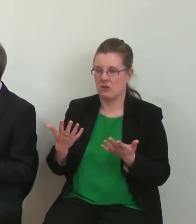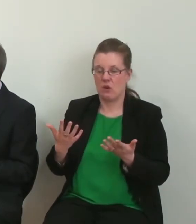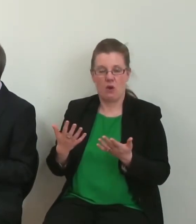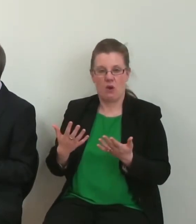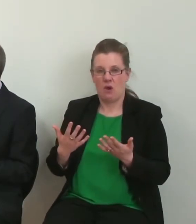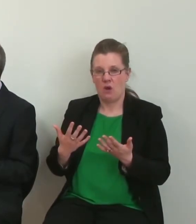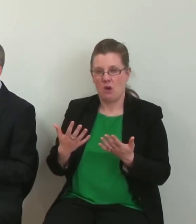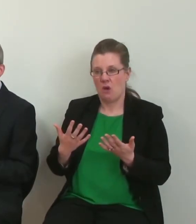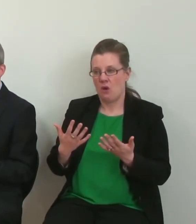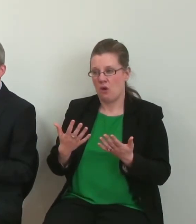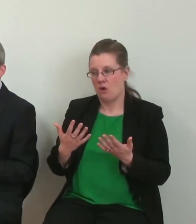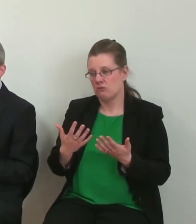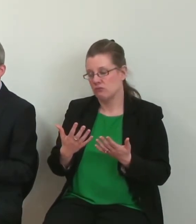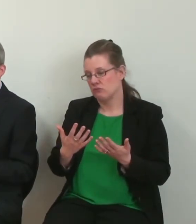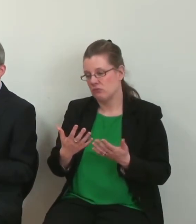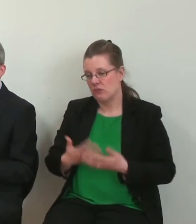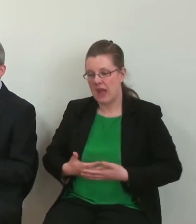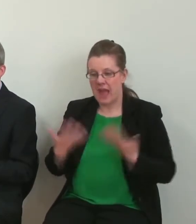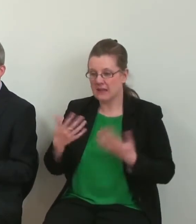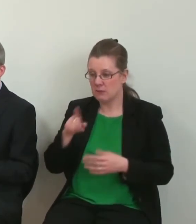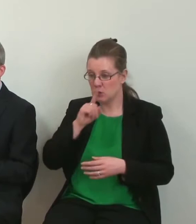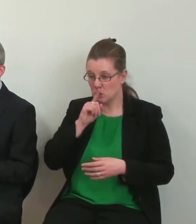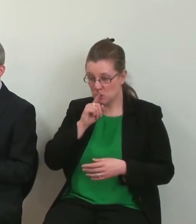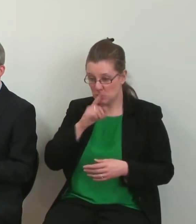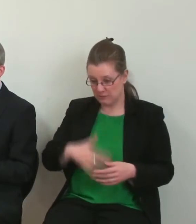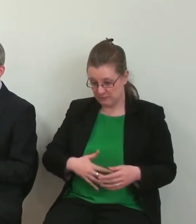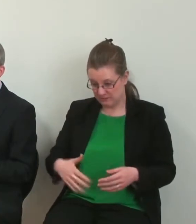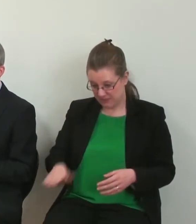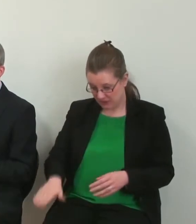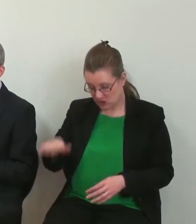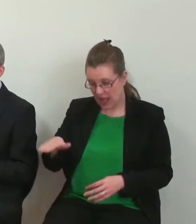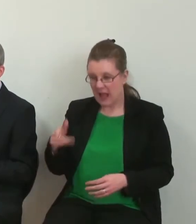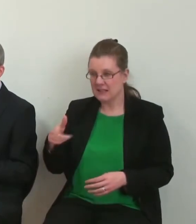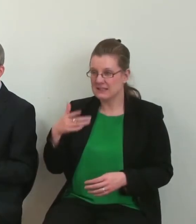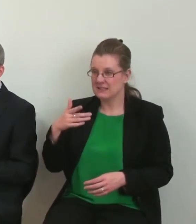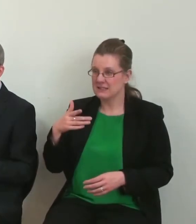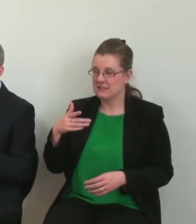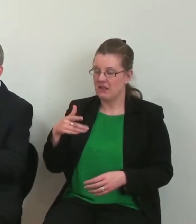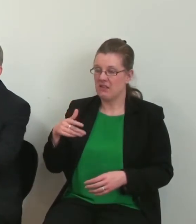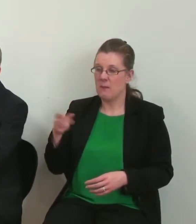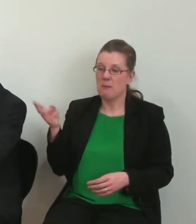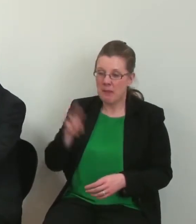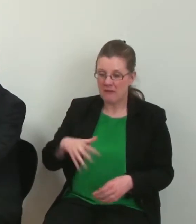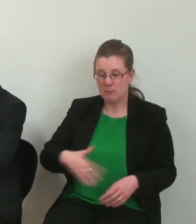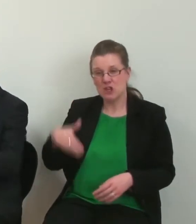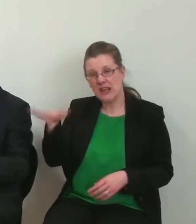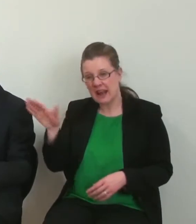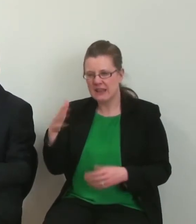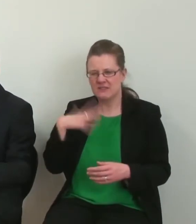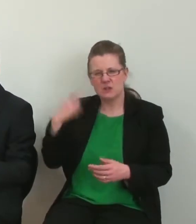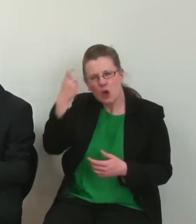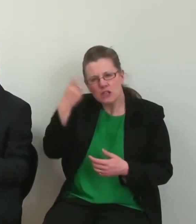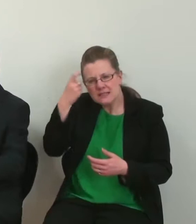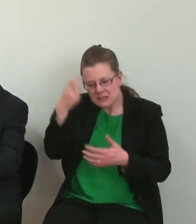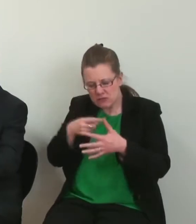who's having a child and has worked and has to go out on maternity leave, there's going to be certain considerations